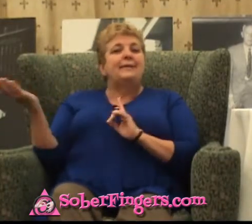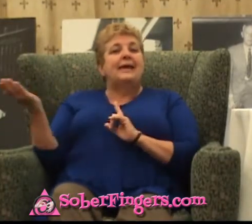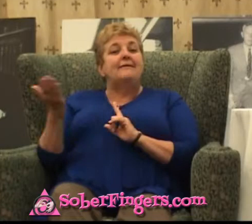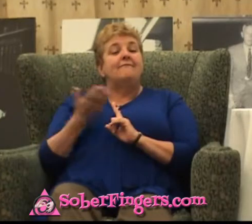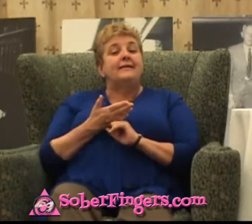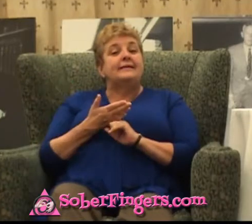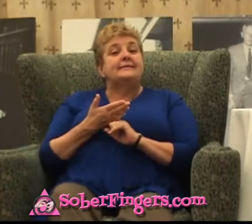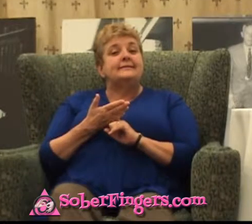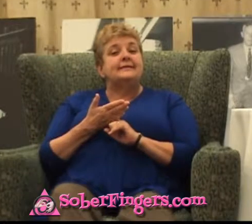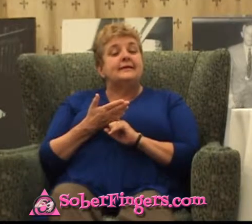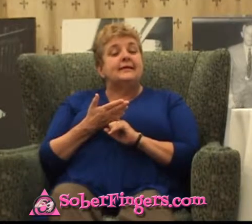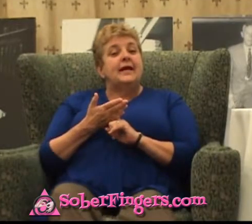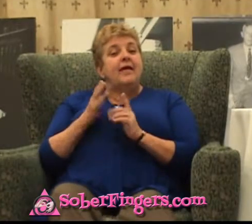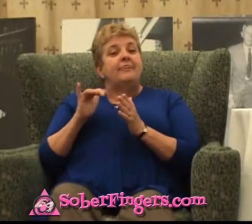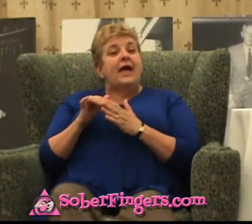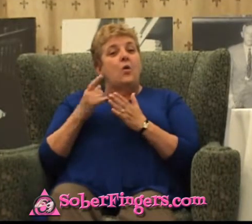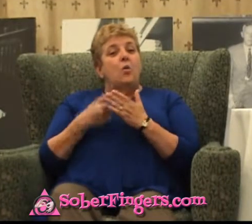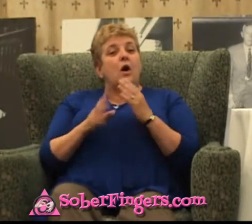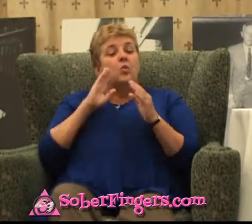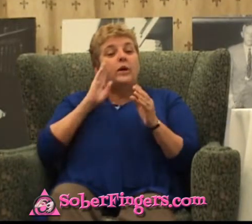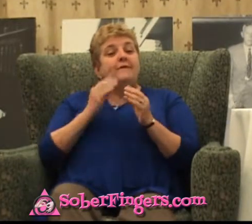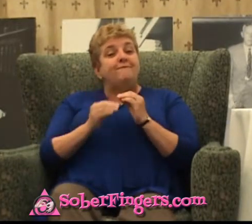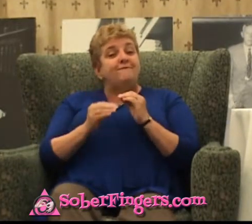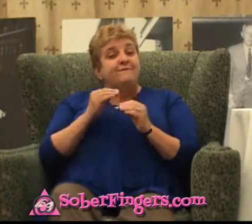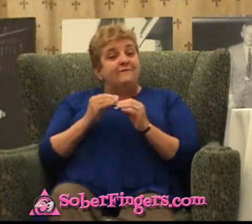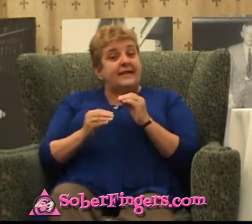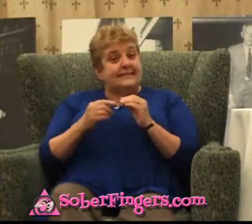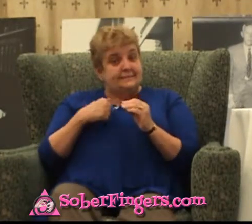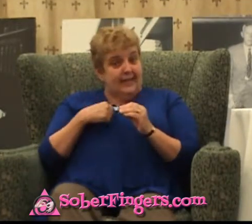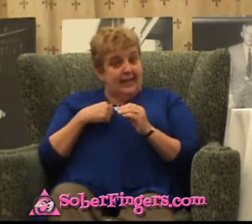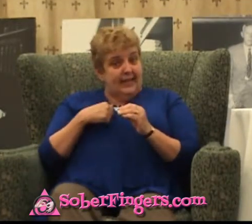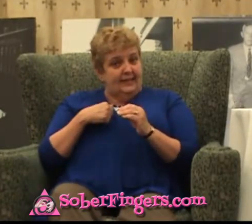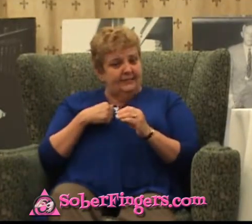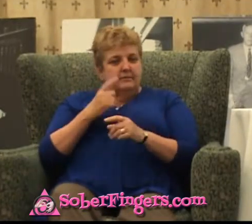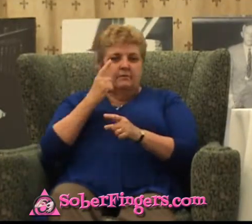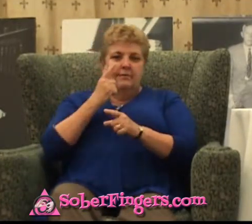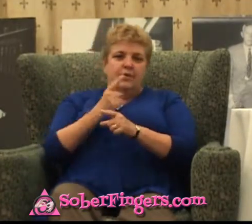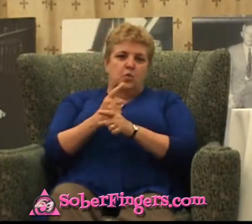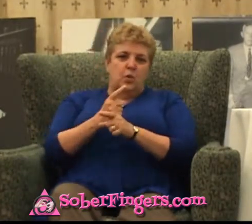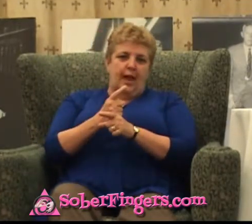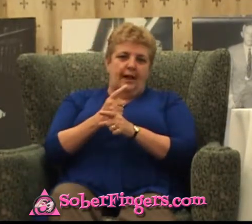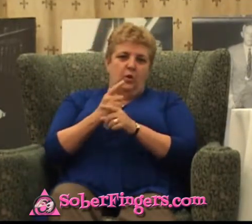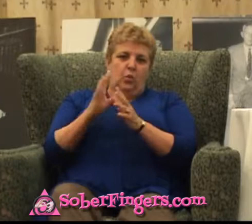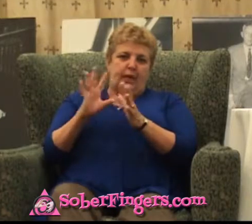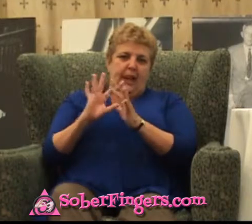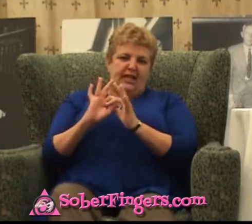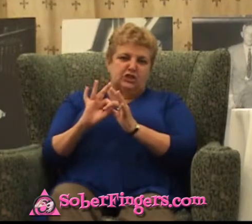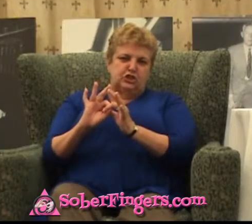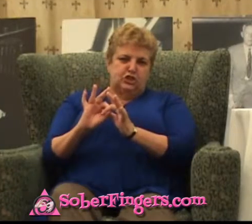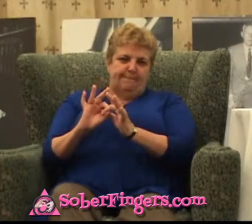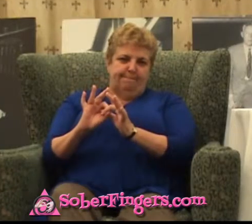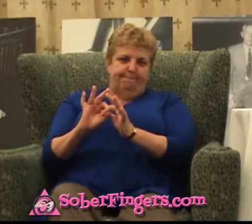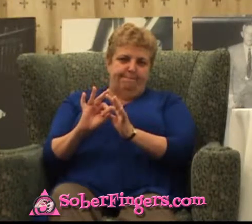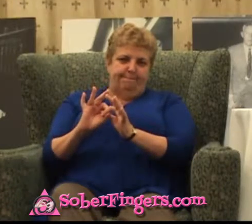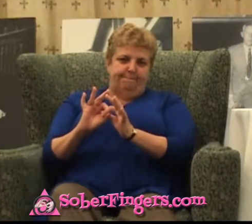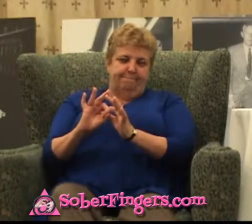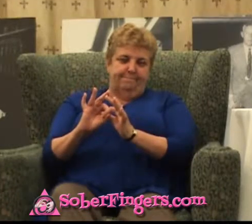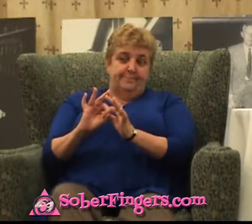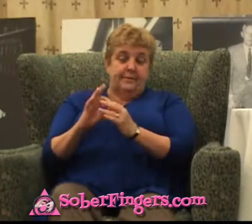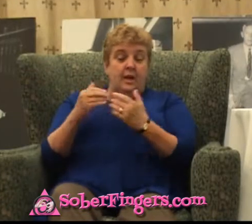was broken in me was going to be the right relationship. Now, I gotta tell you, I had no idea that my drinking was already